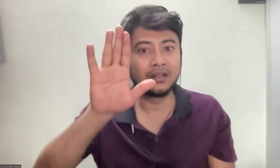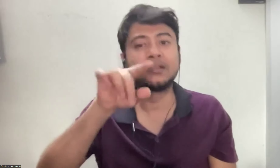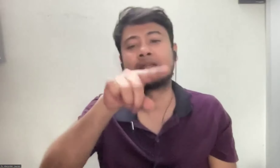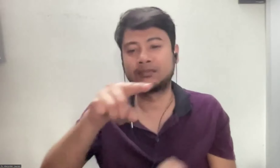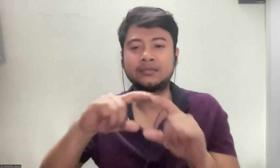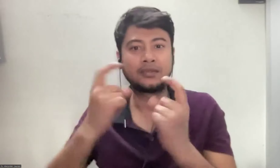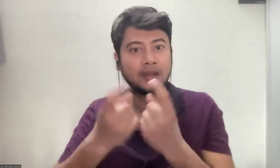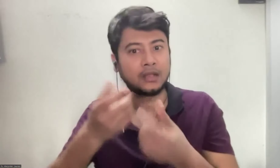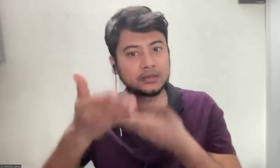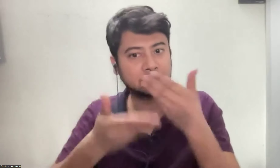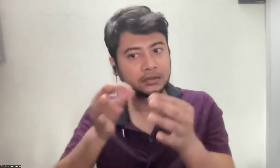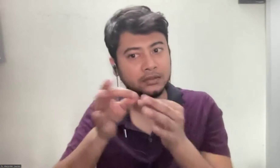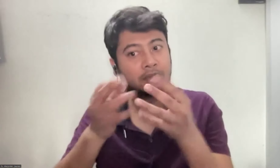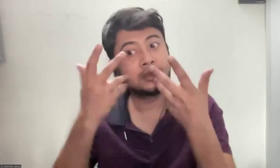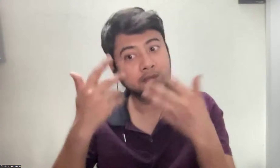it.